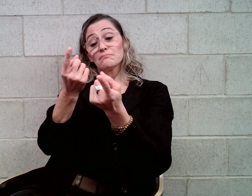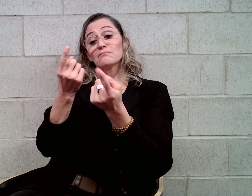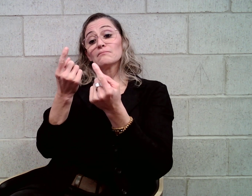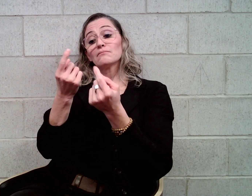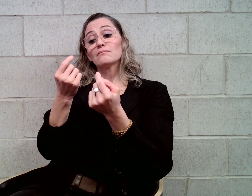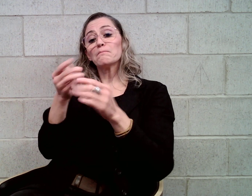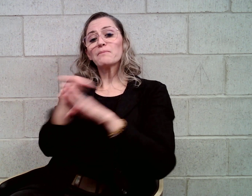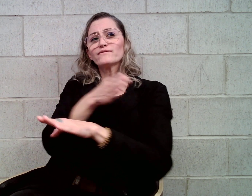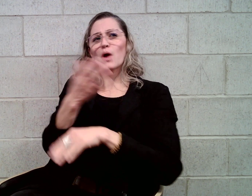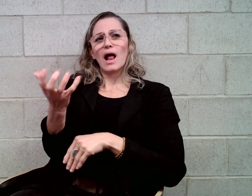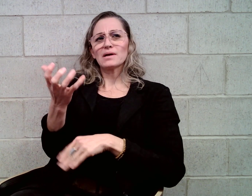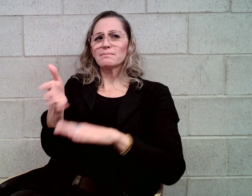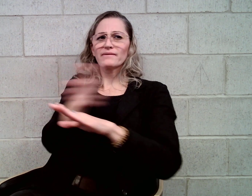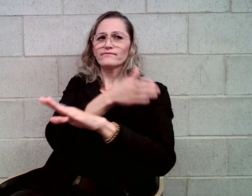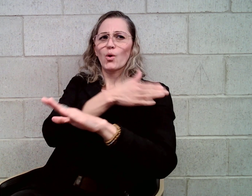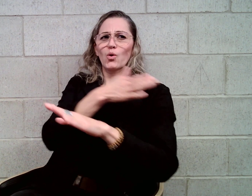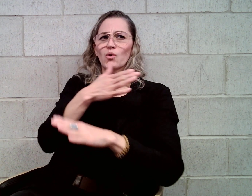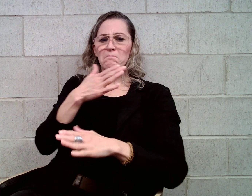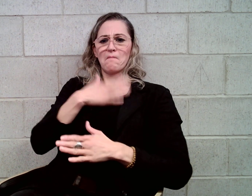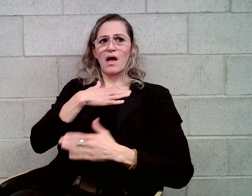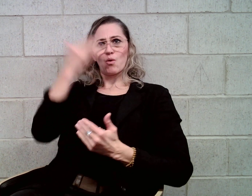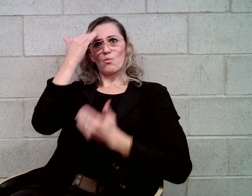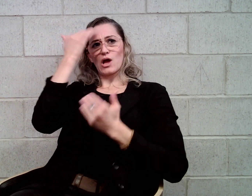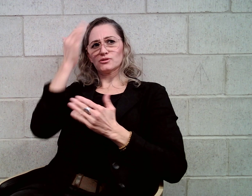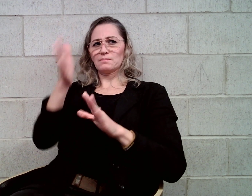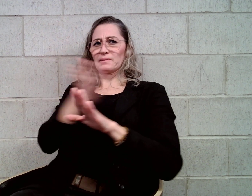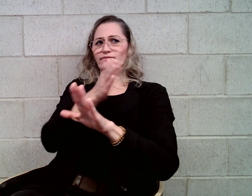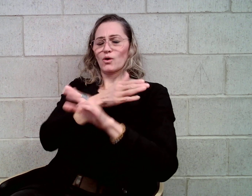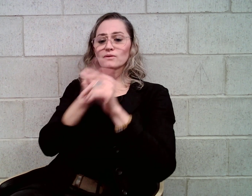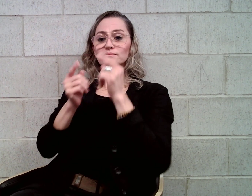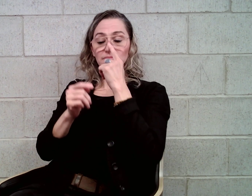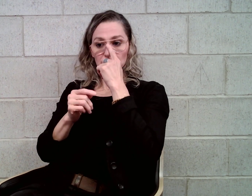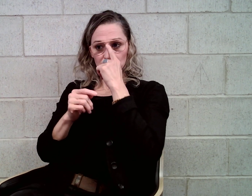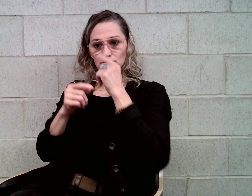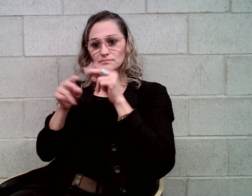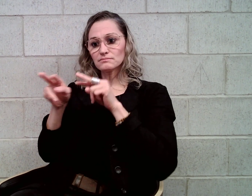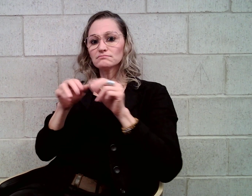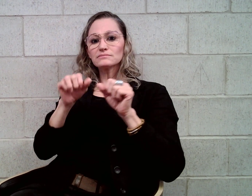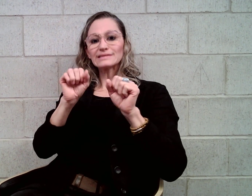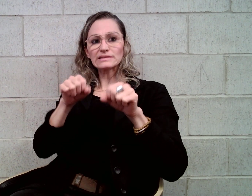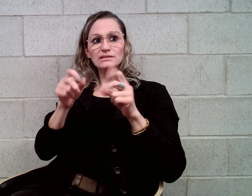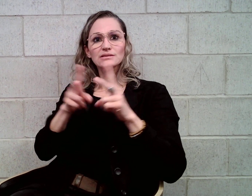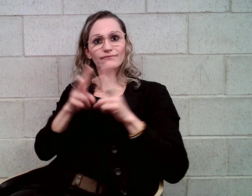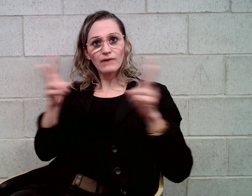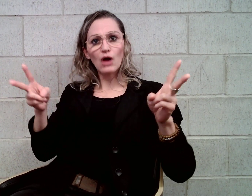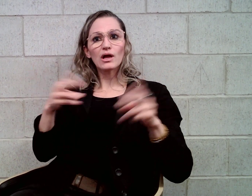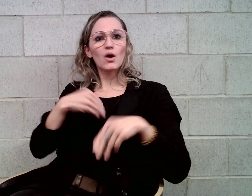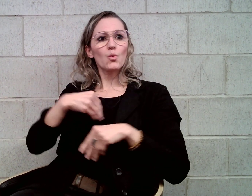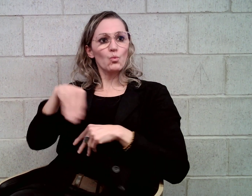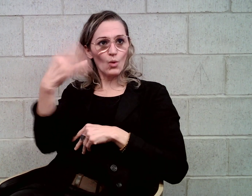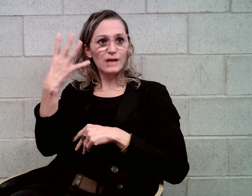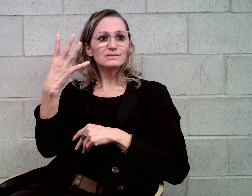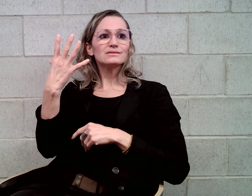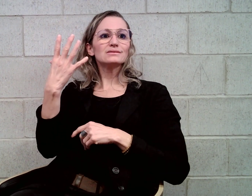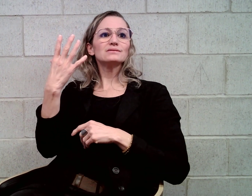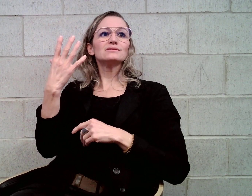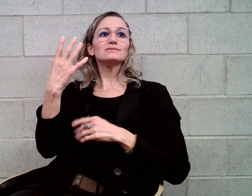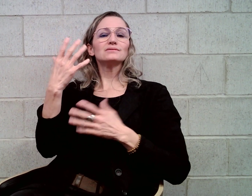the time I would say, and what I'm speaking of is my awareness before Prince Hamlet, most of the time I would say